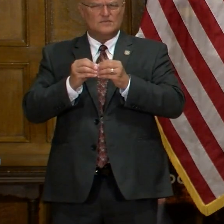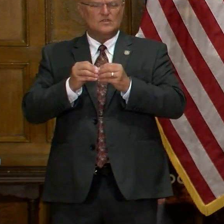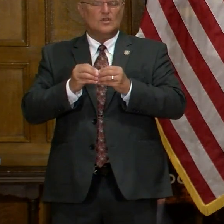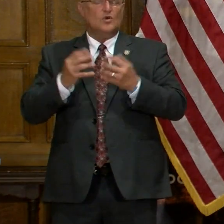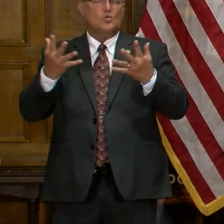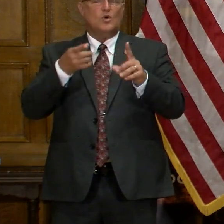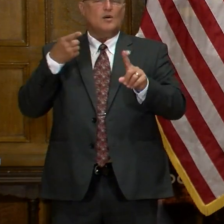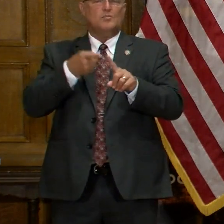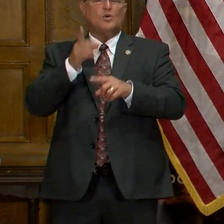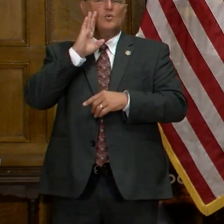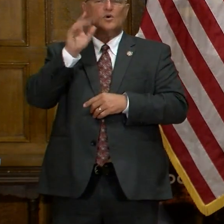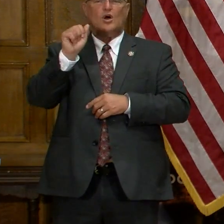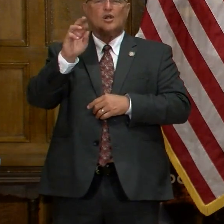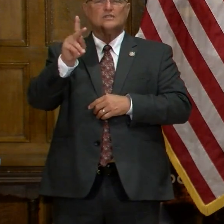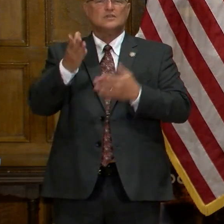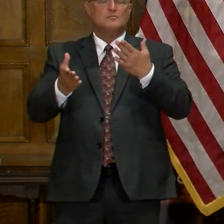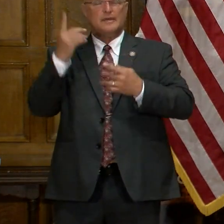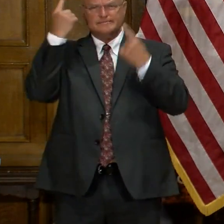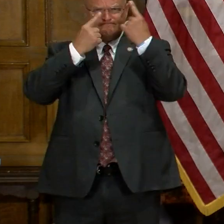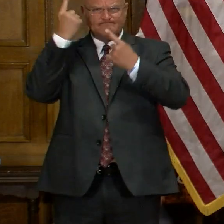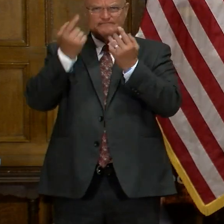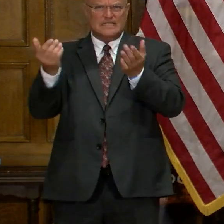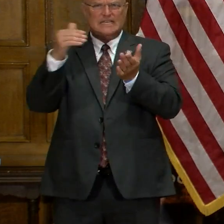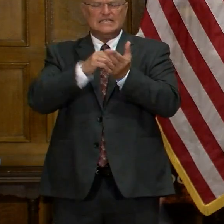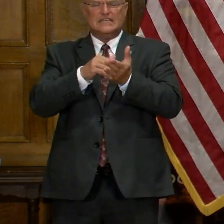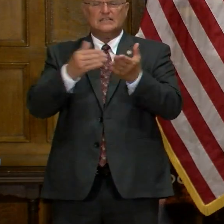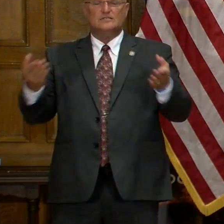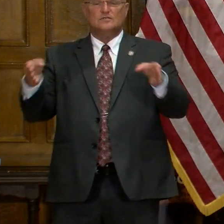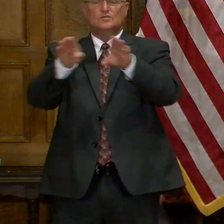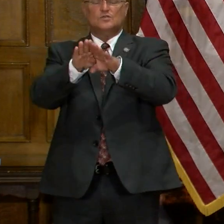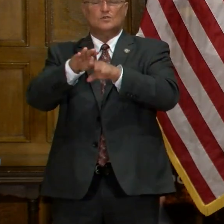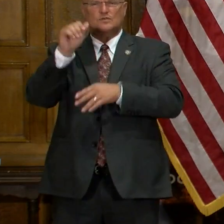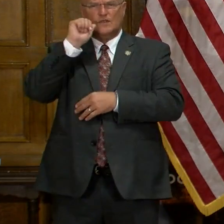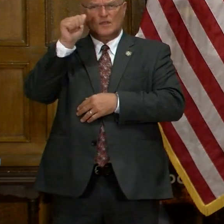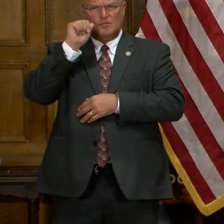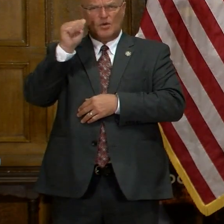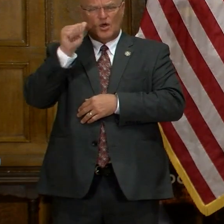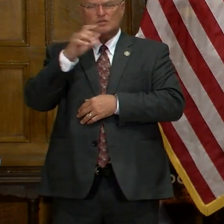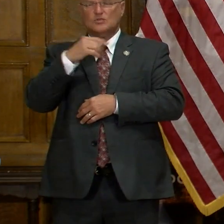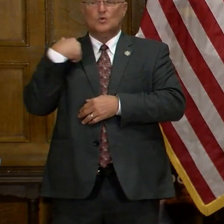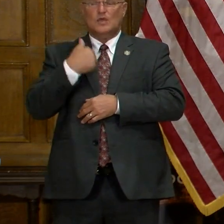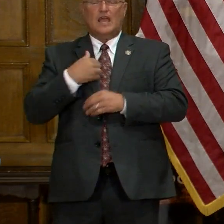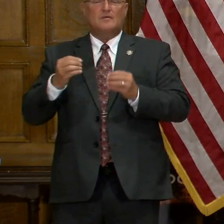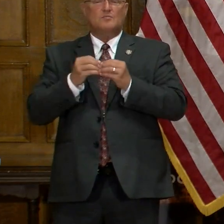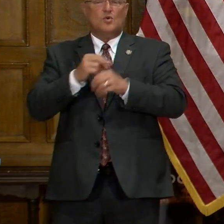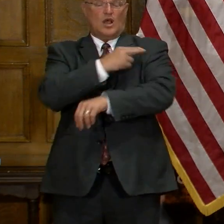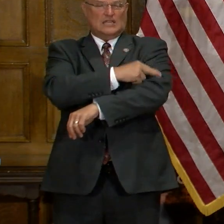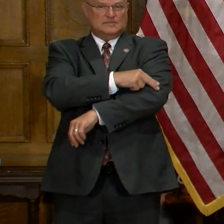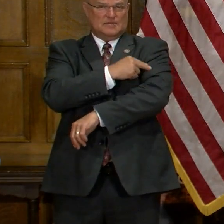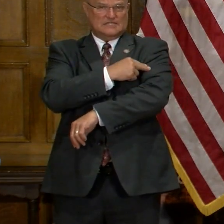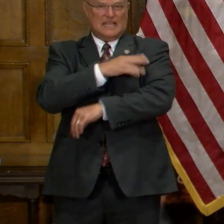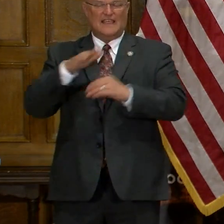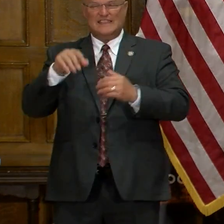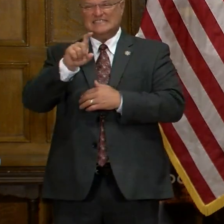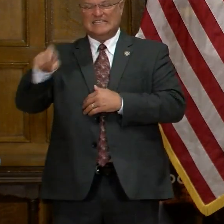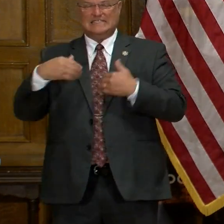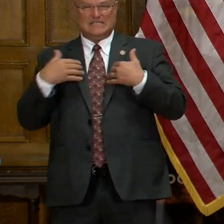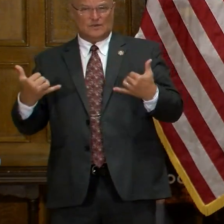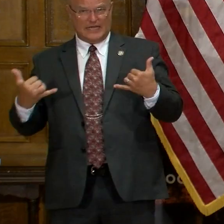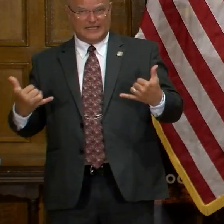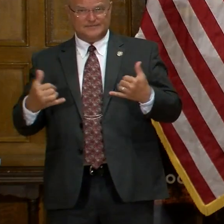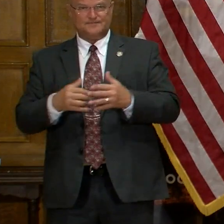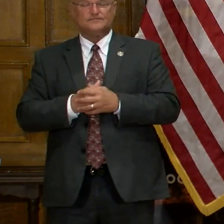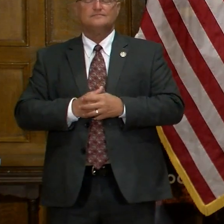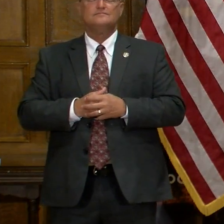at what point will Arkansas maybe reconsider shutting down bars or gyms, considering we have more hospitalizations than Texas has right